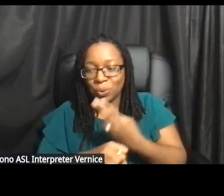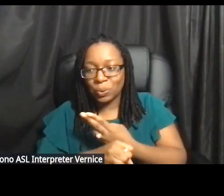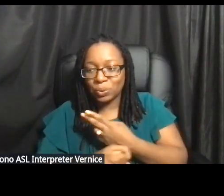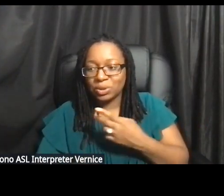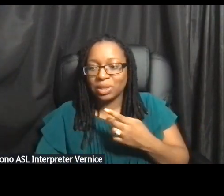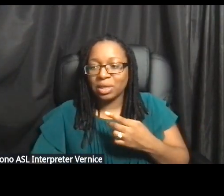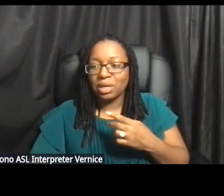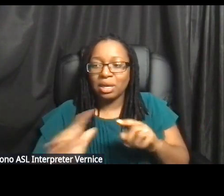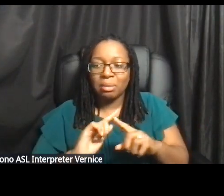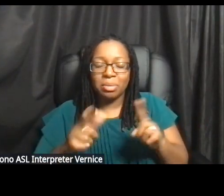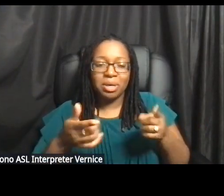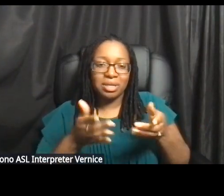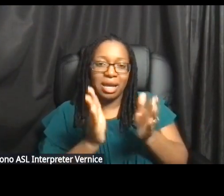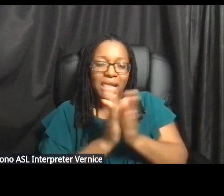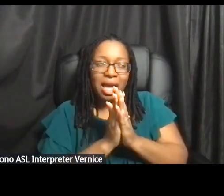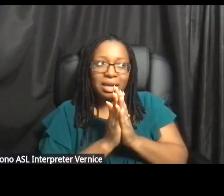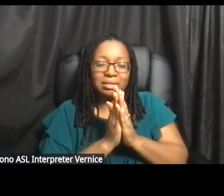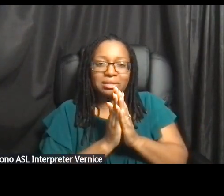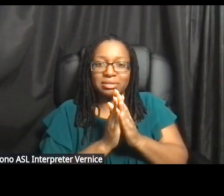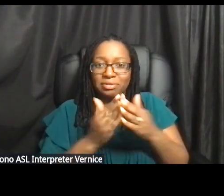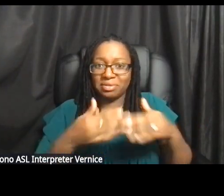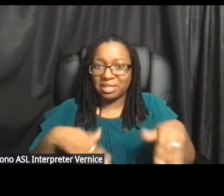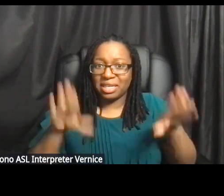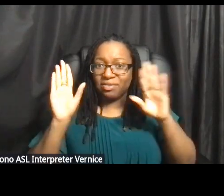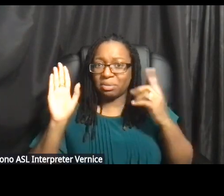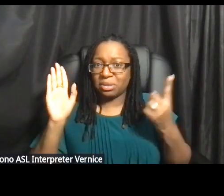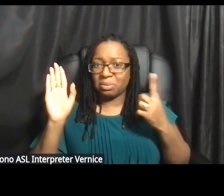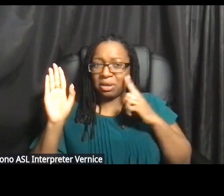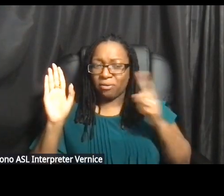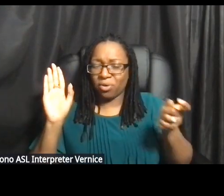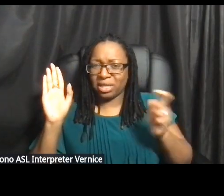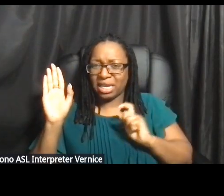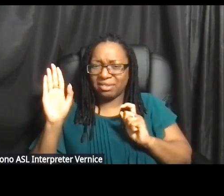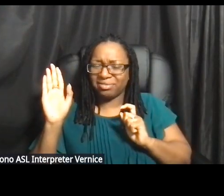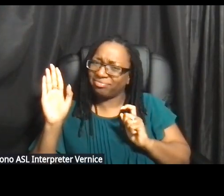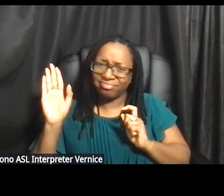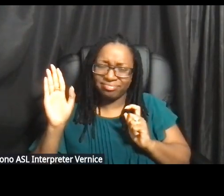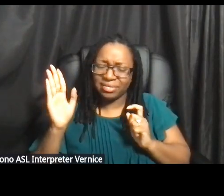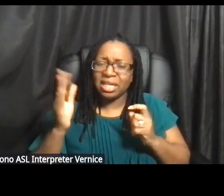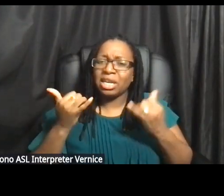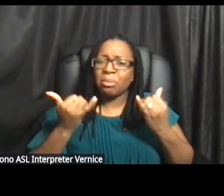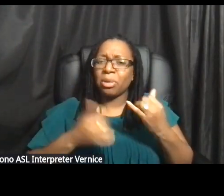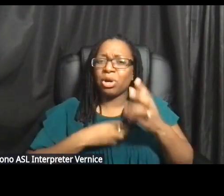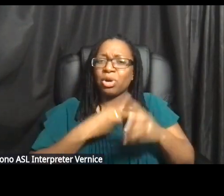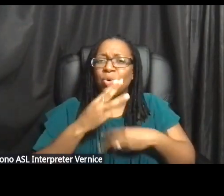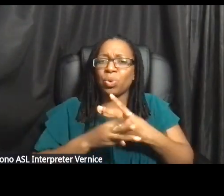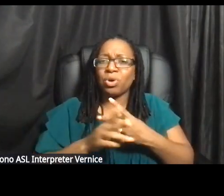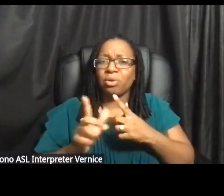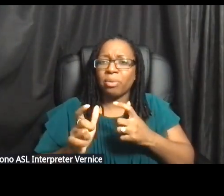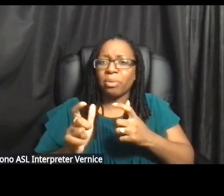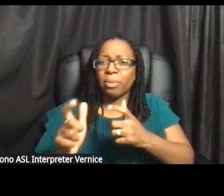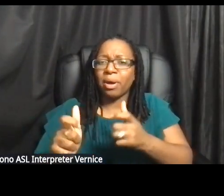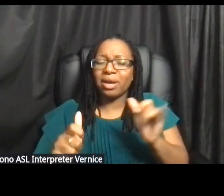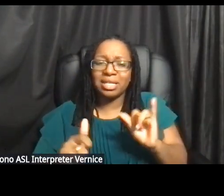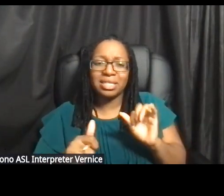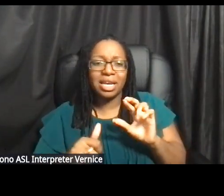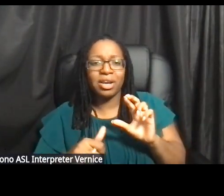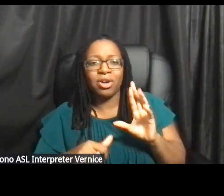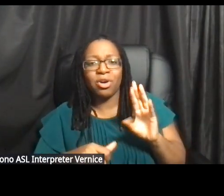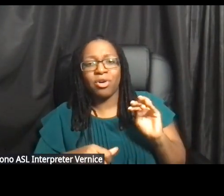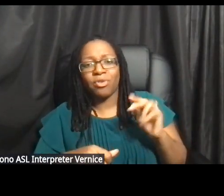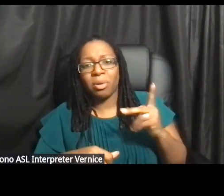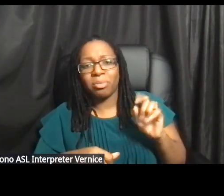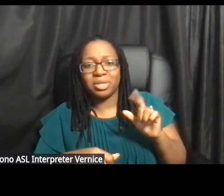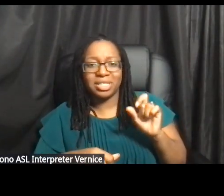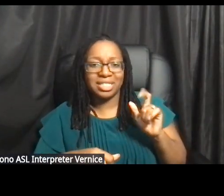something immense in return. The modern world is giving Faust. It's giving Rumpelstiltskin. It's giving Ursula